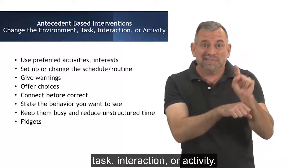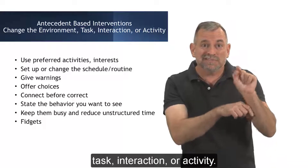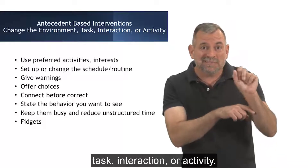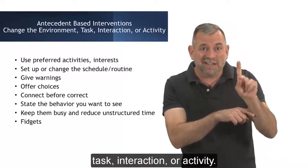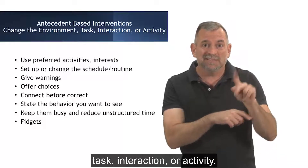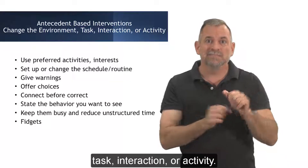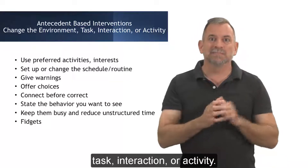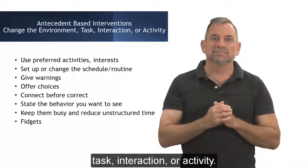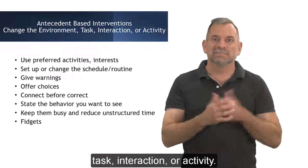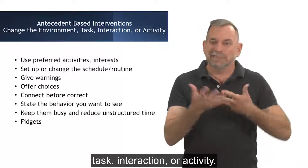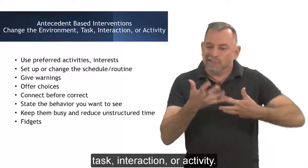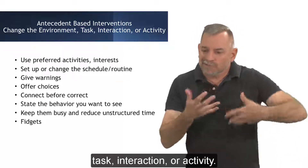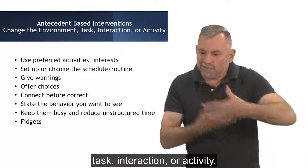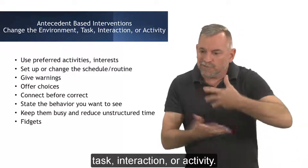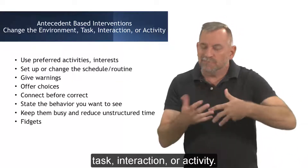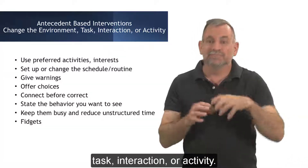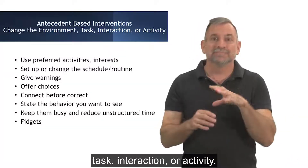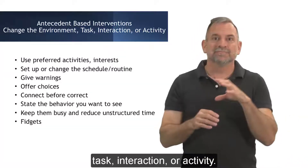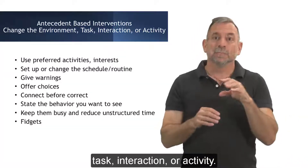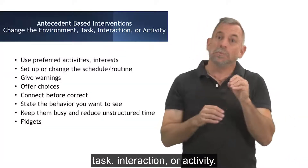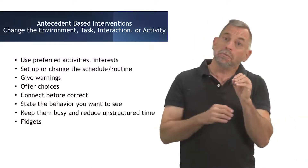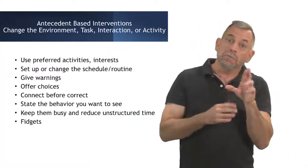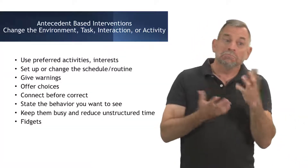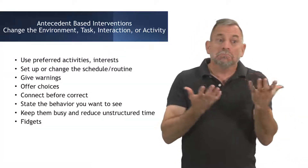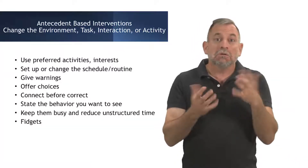task, interaction, or activity.